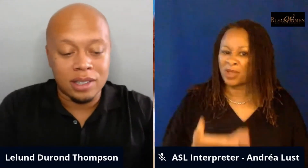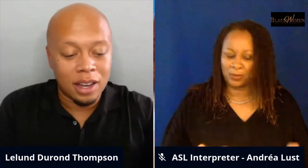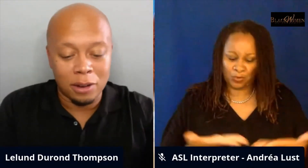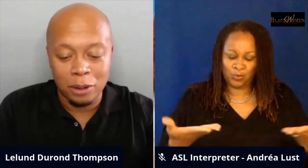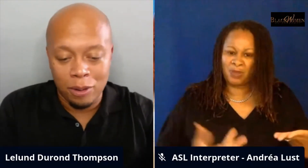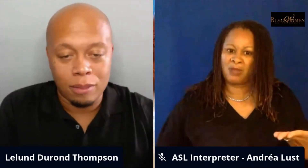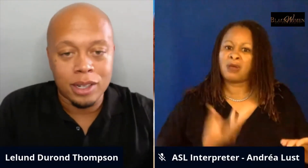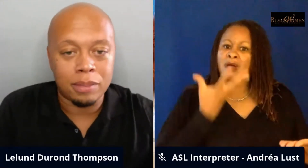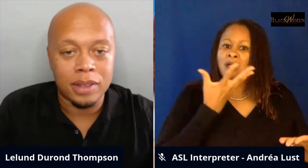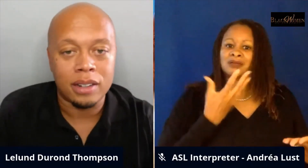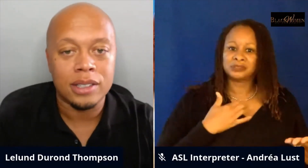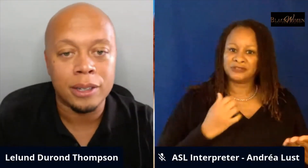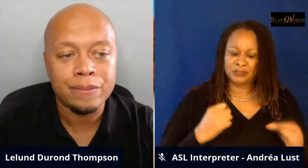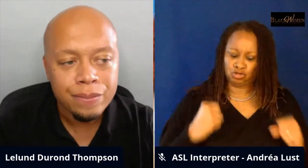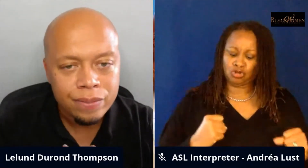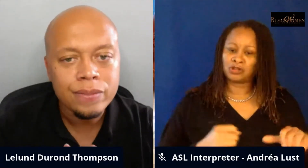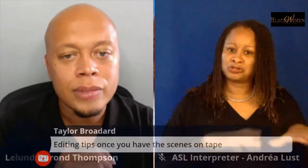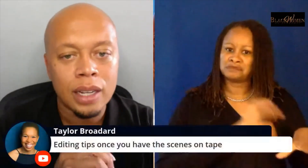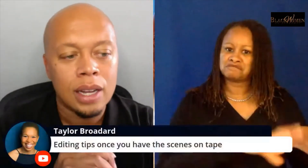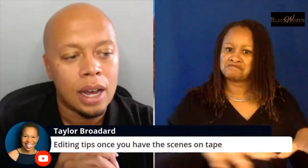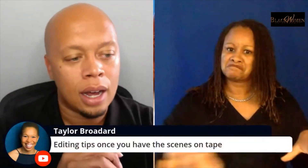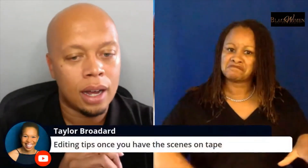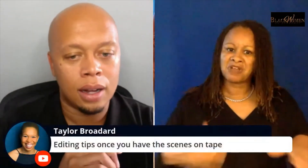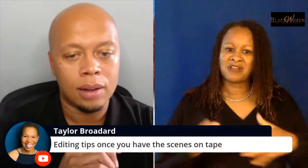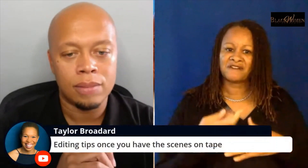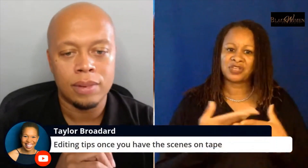you can set your little props up there. So